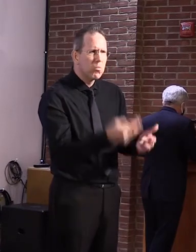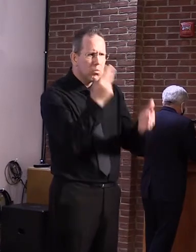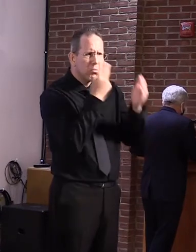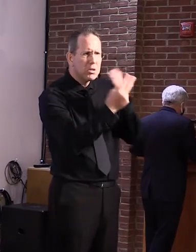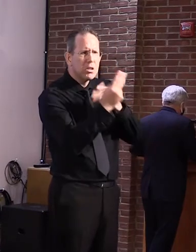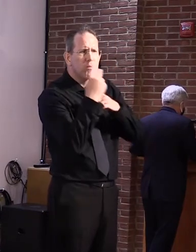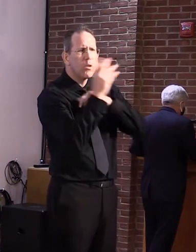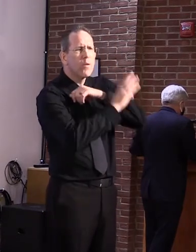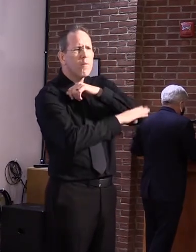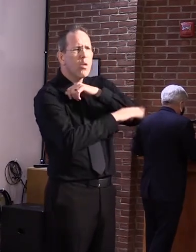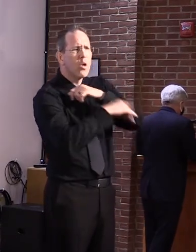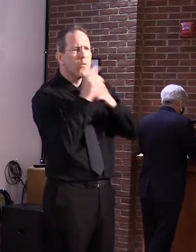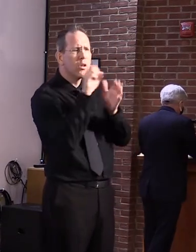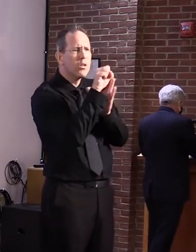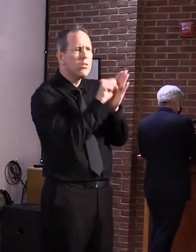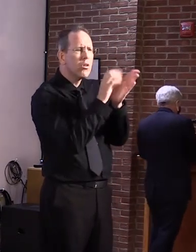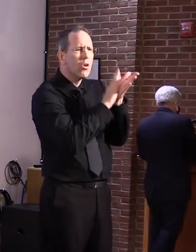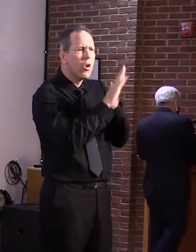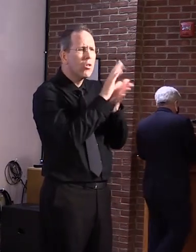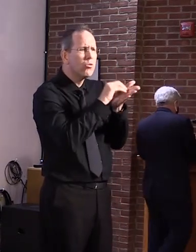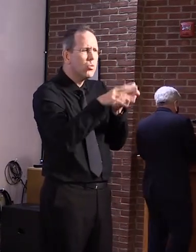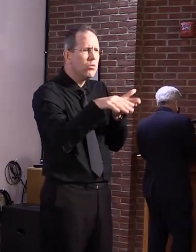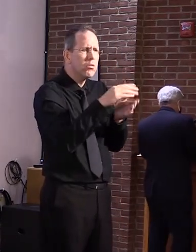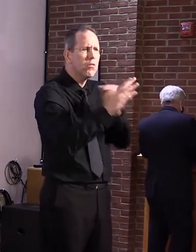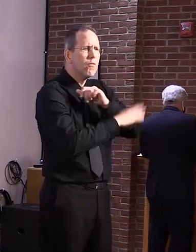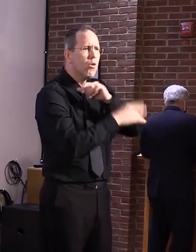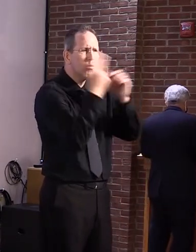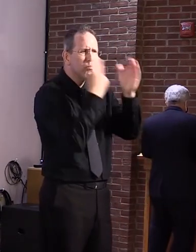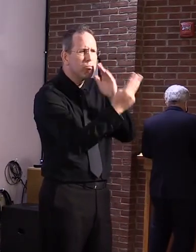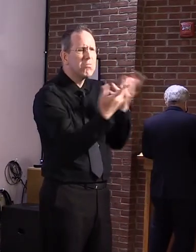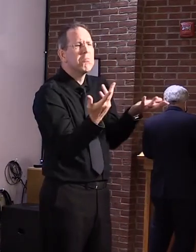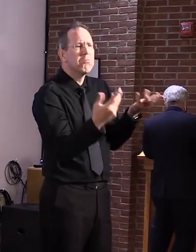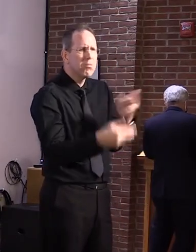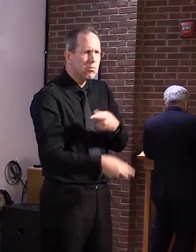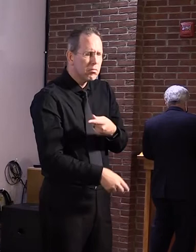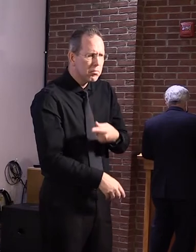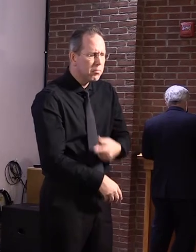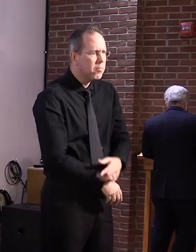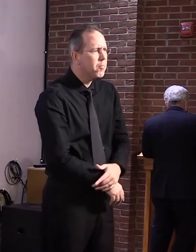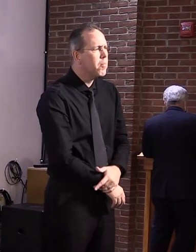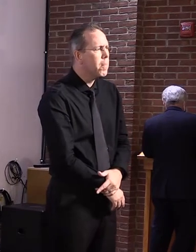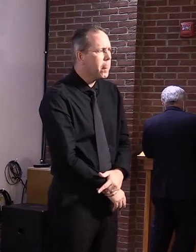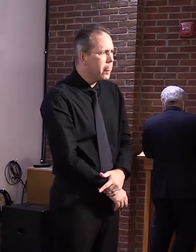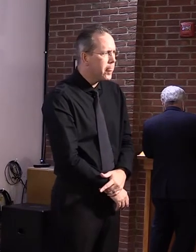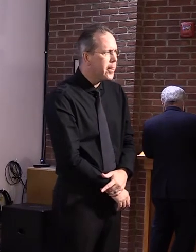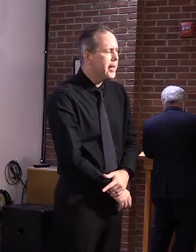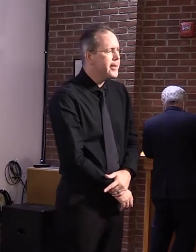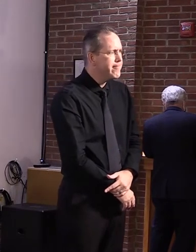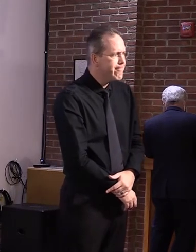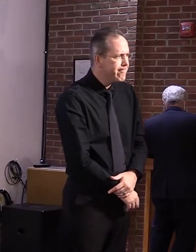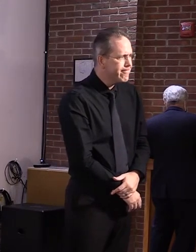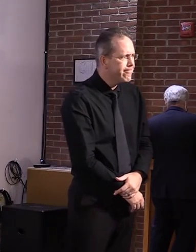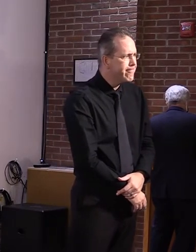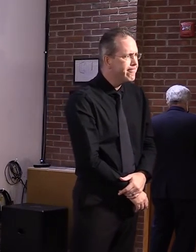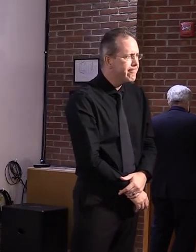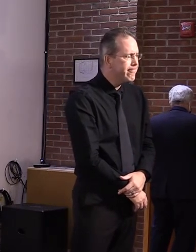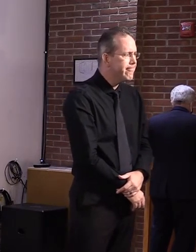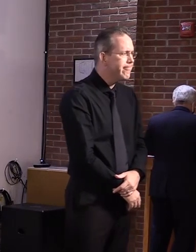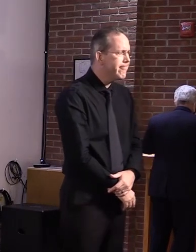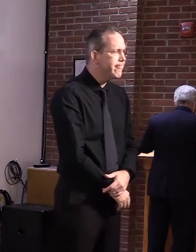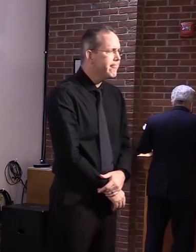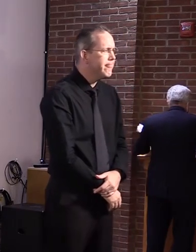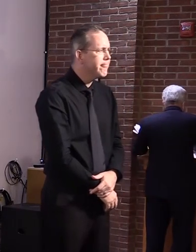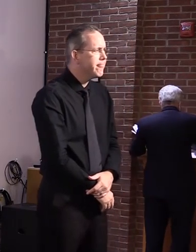lot of questions. Can you hear me? Okay. Yes. Yeah, so, I mean, the colleges receive enrollment